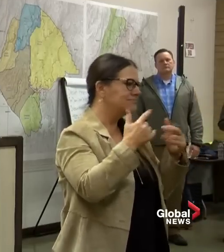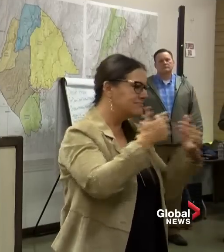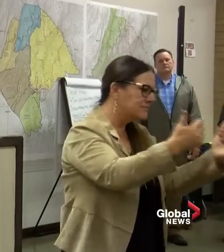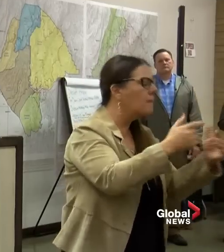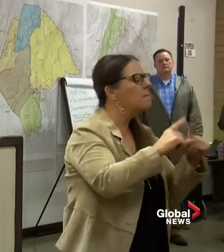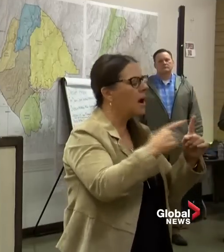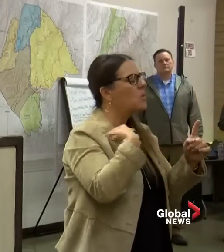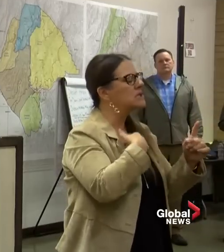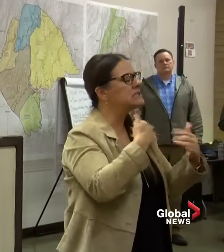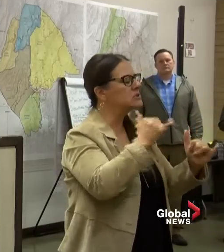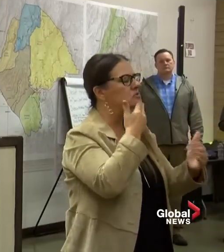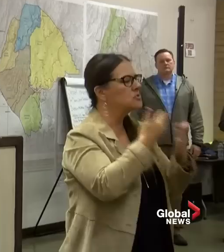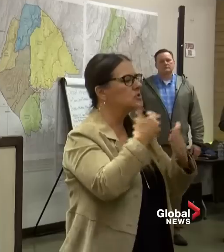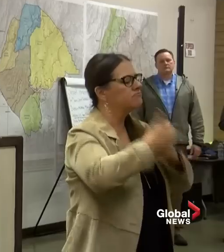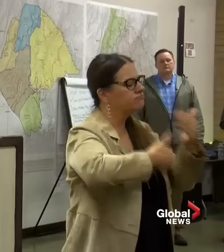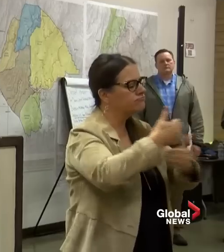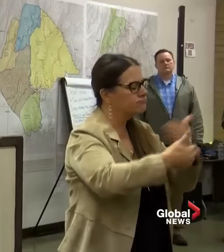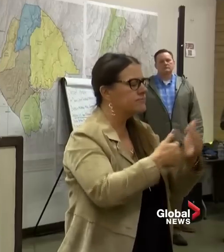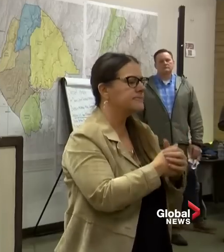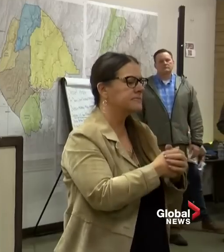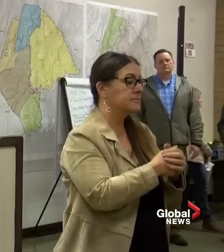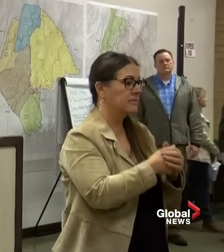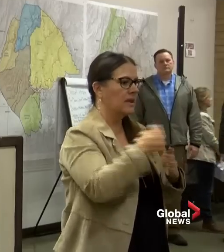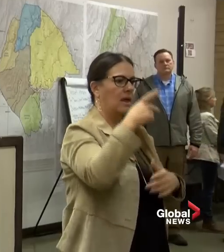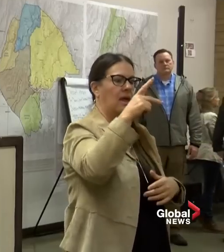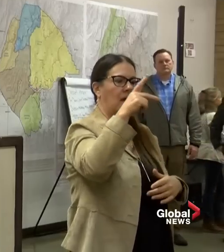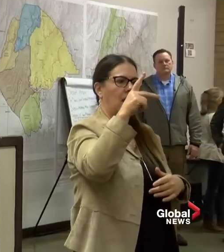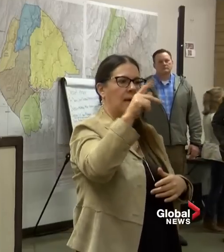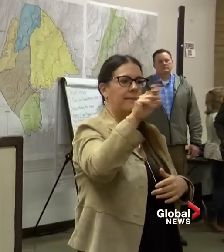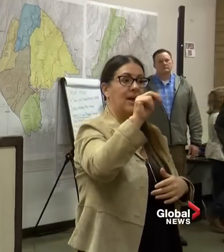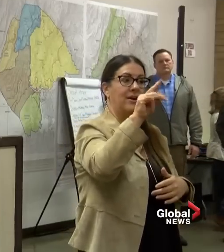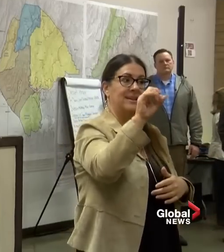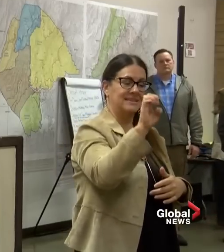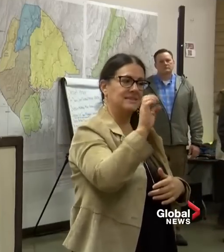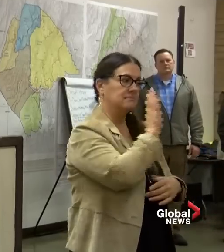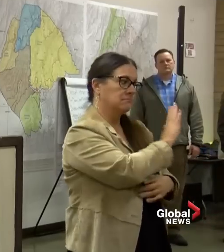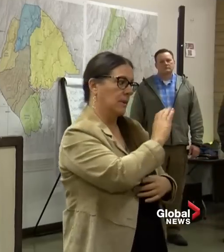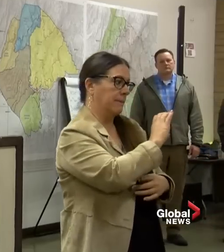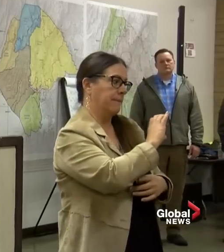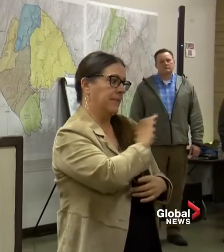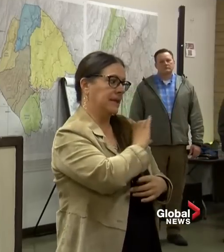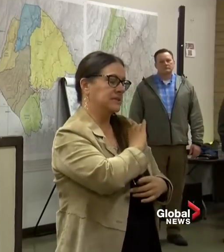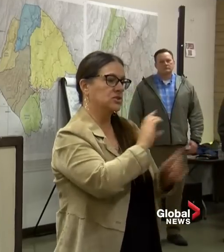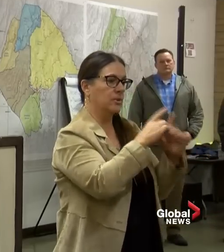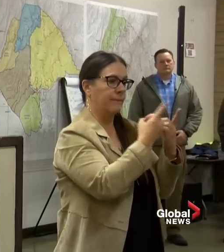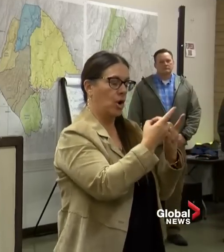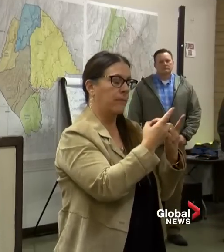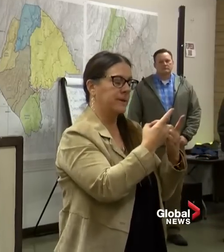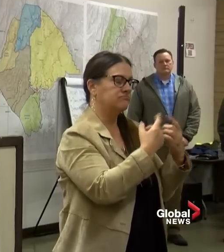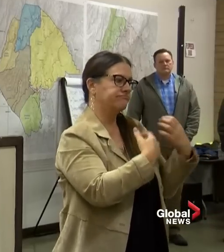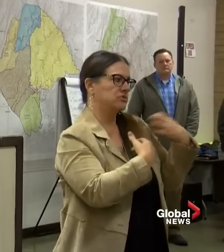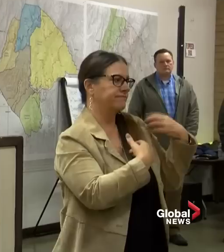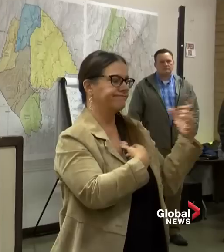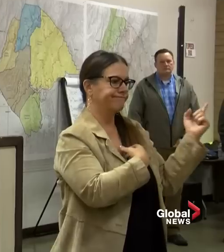have Chief Reinbold of the Paradise Police Department come up and talk a little bit about our efforts to